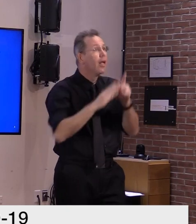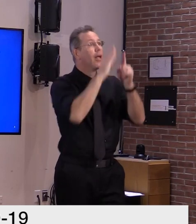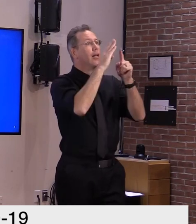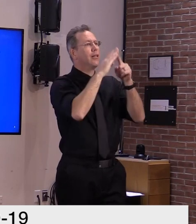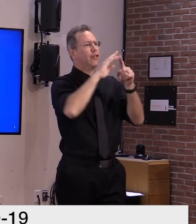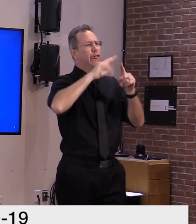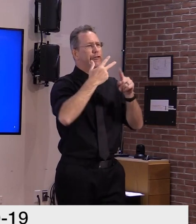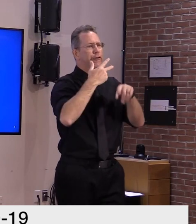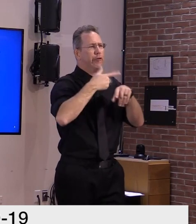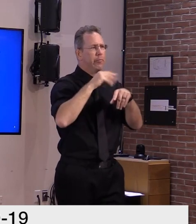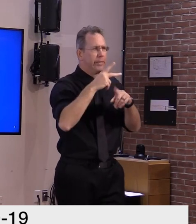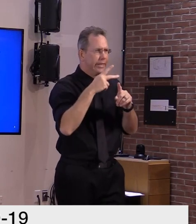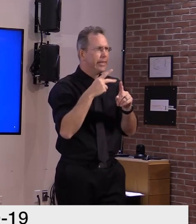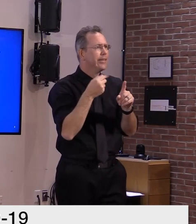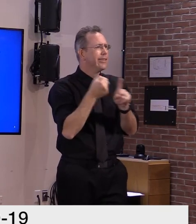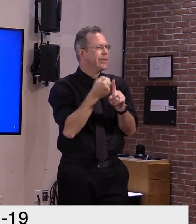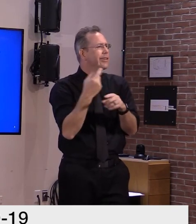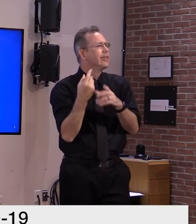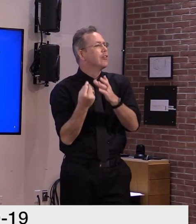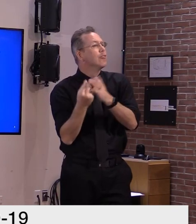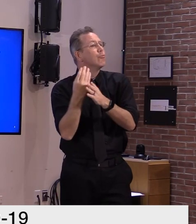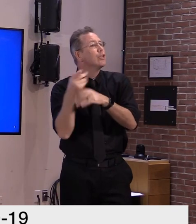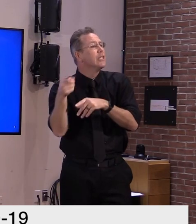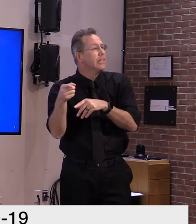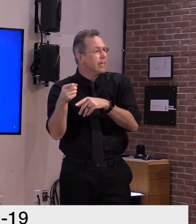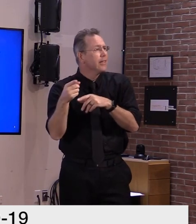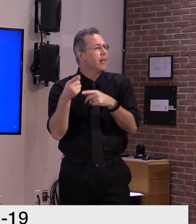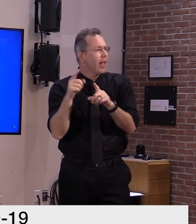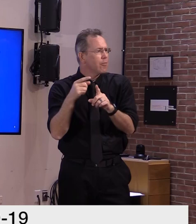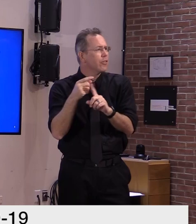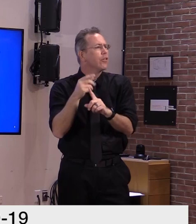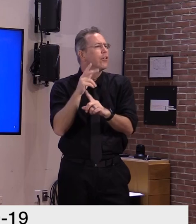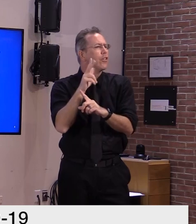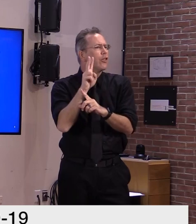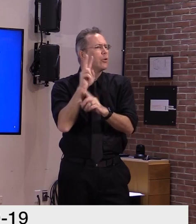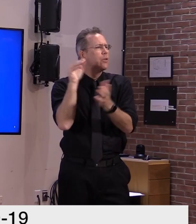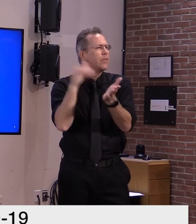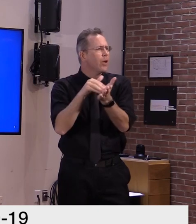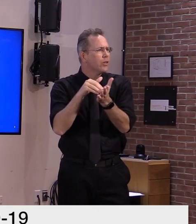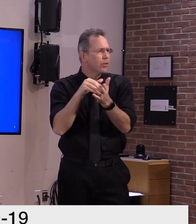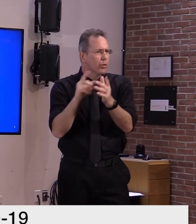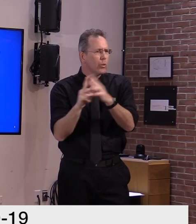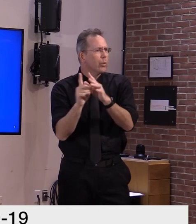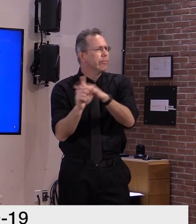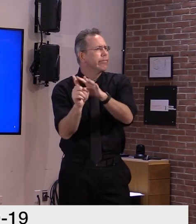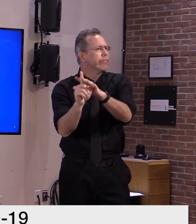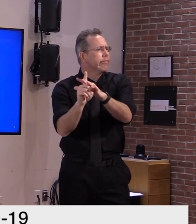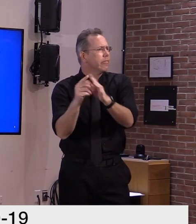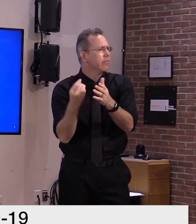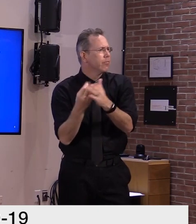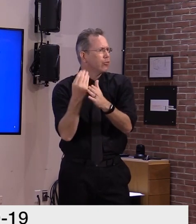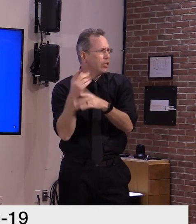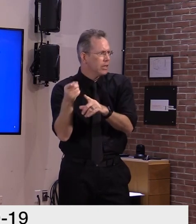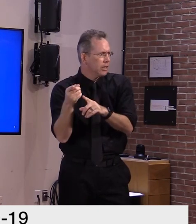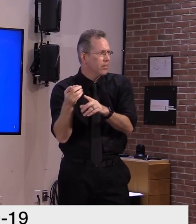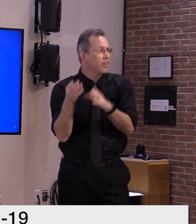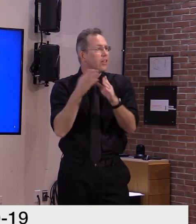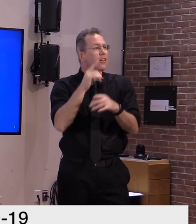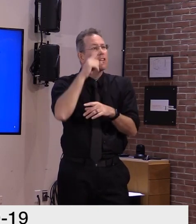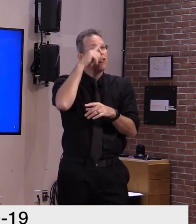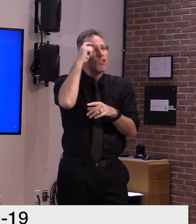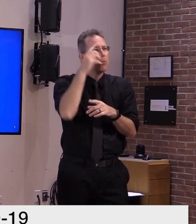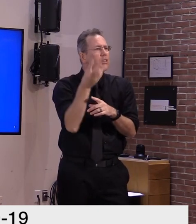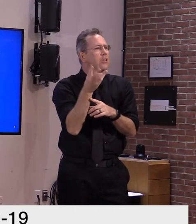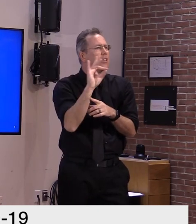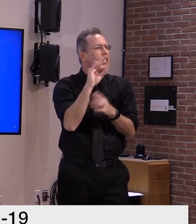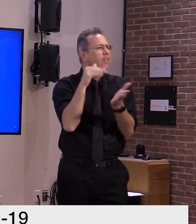new cases per day across the country. In the summer, when we saw the resurgence, that was about 67,000 per day. Now we're approaching